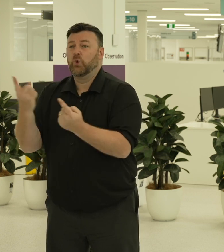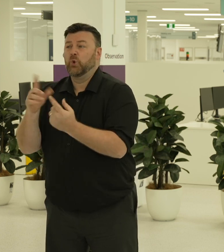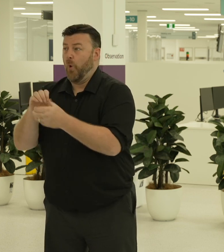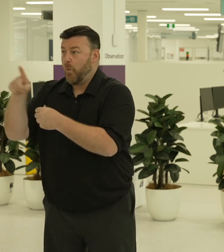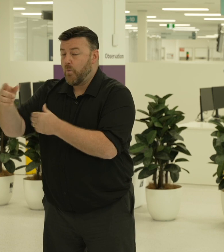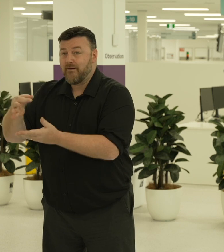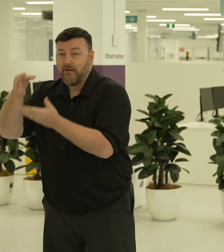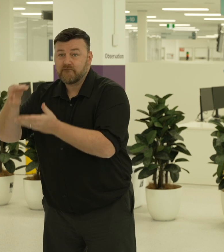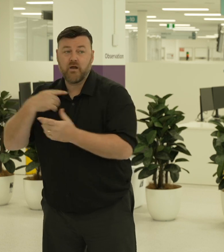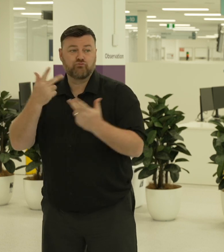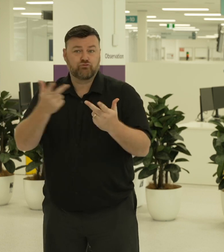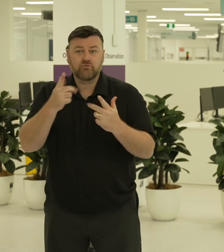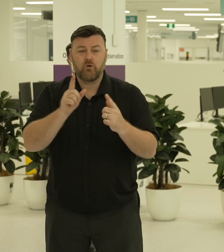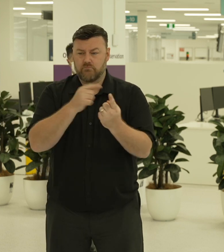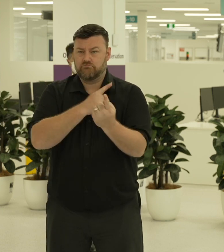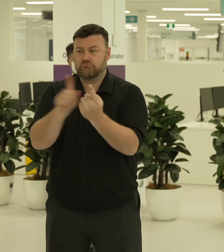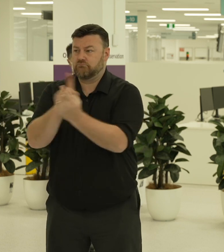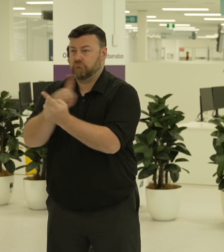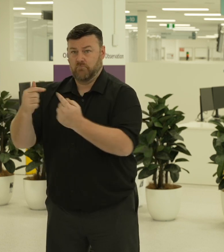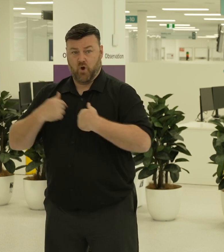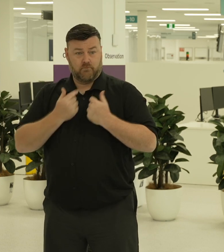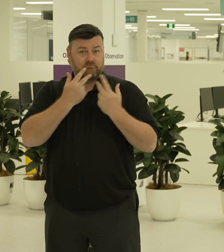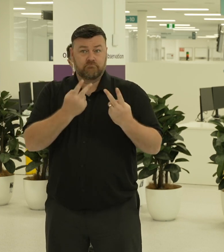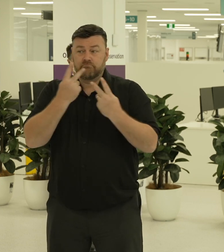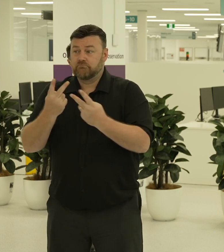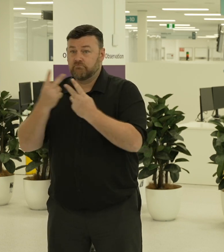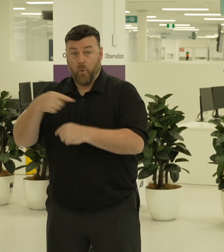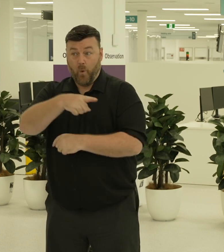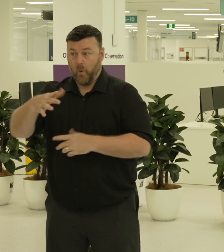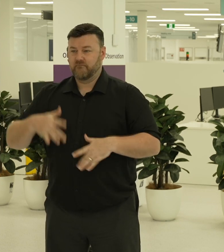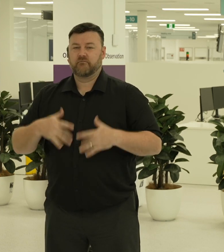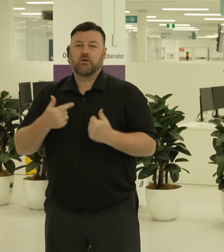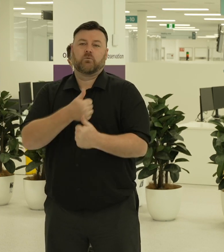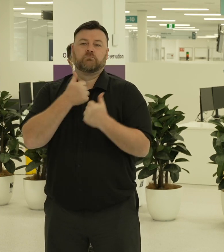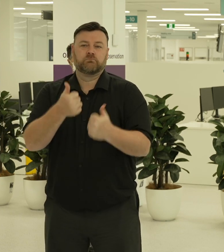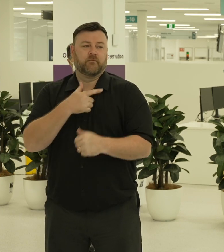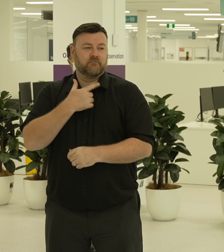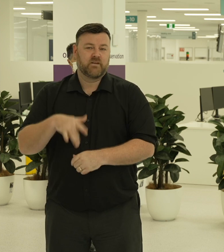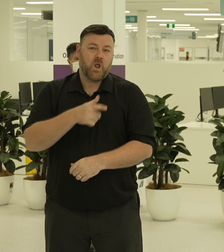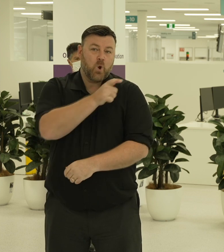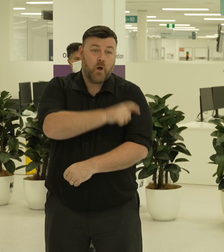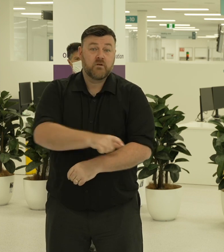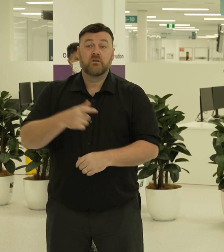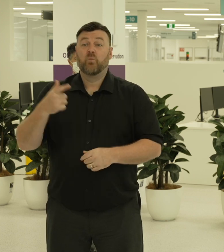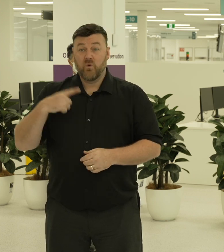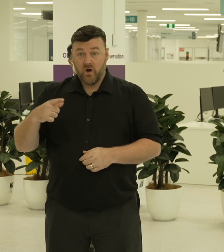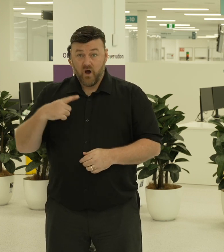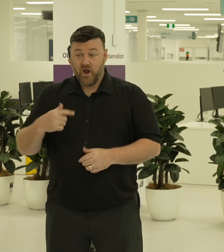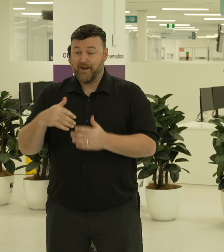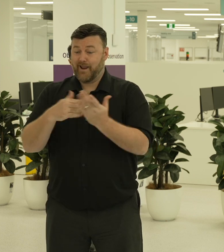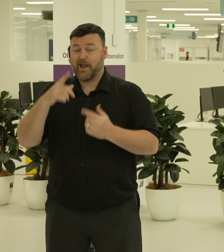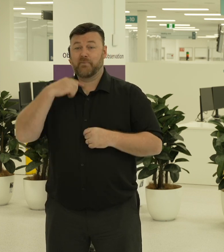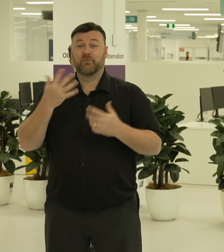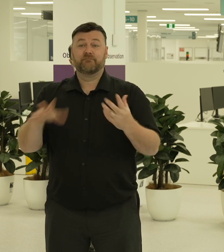restaurateurs over this period of time, they're feeling more confident. And that's because our people have gone out, been vaccinated, been boosted, and now are